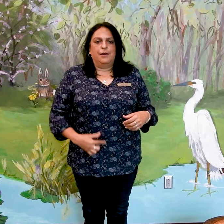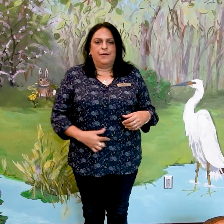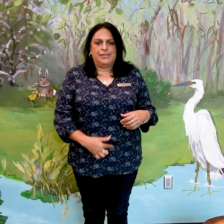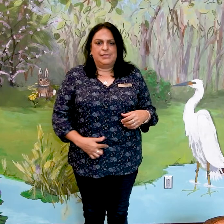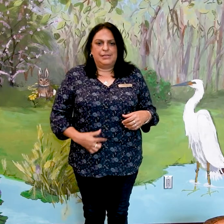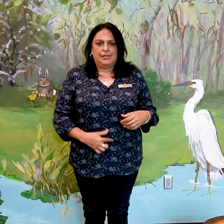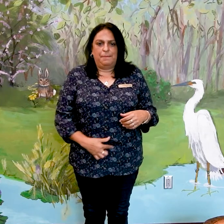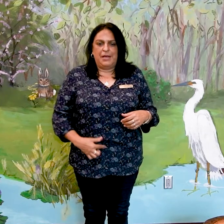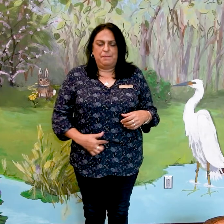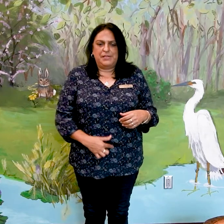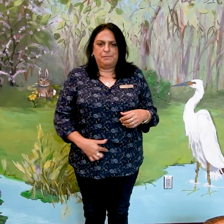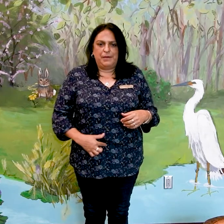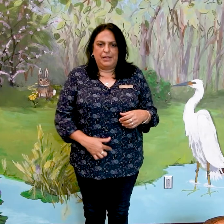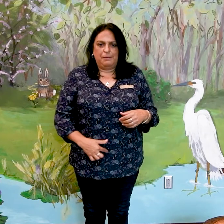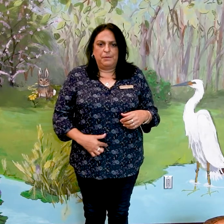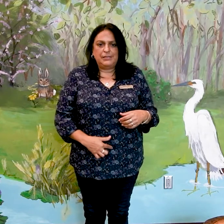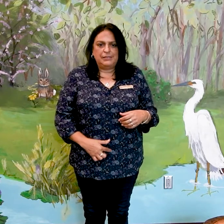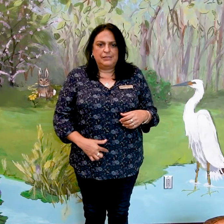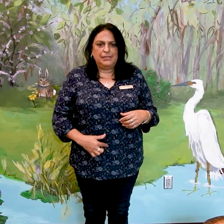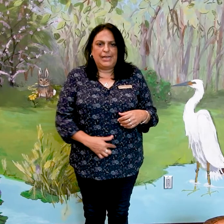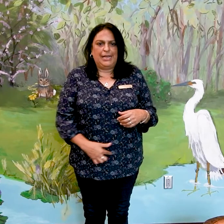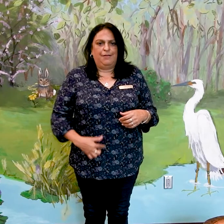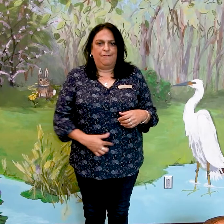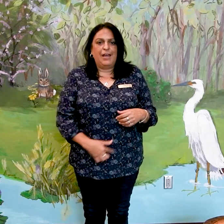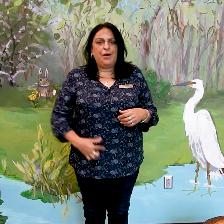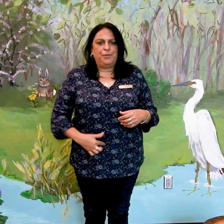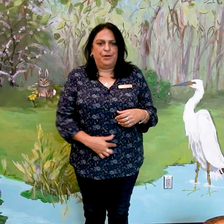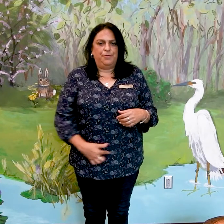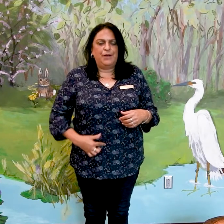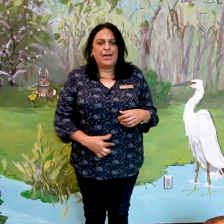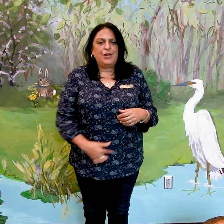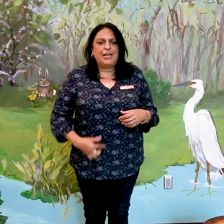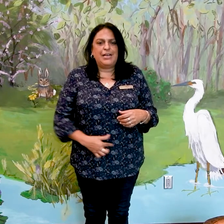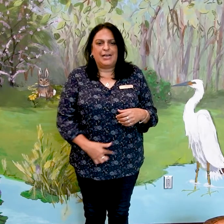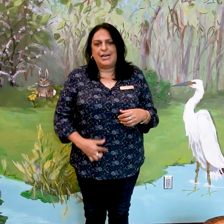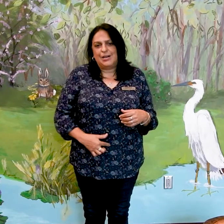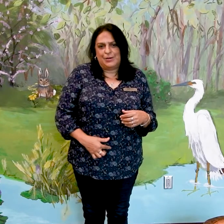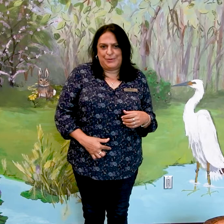is the baby's belly button, and round it goes.